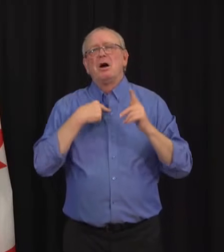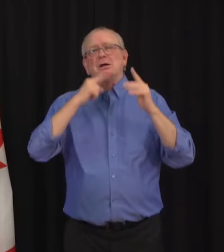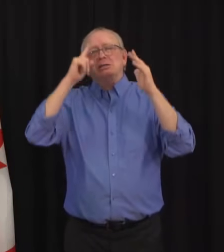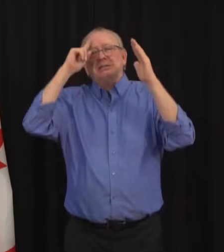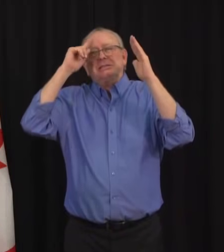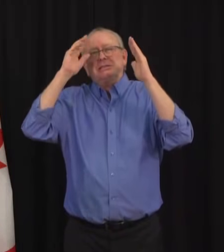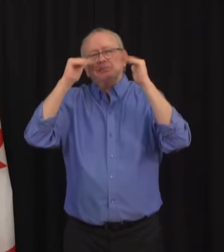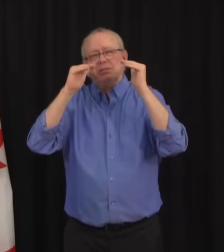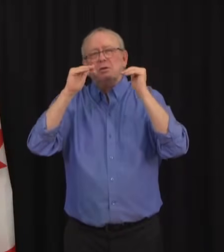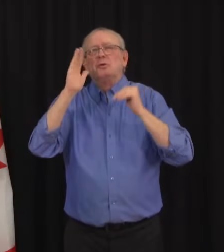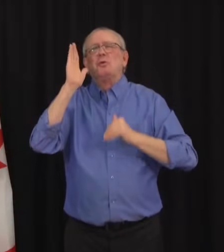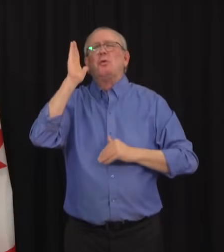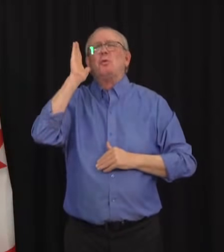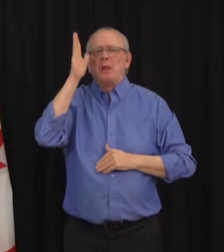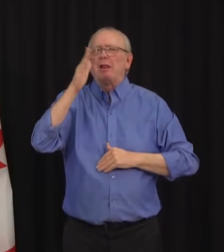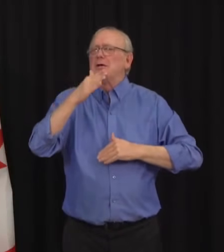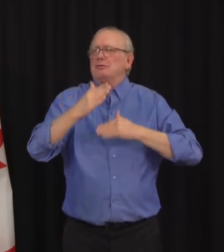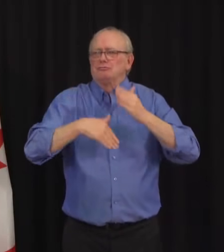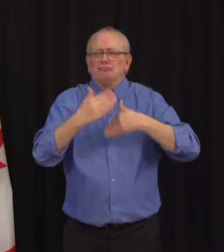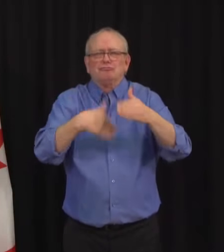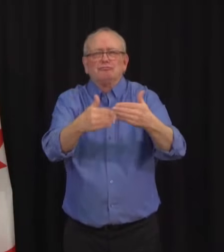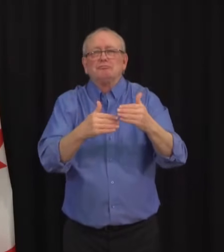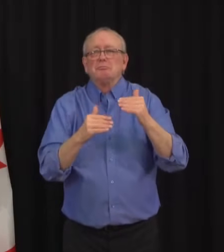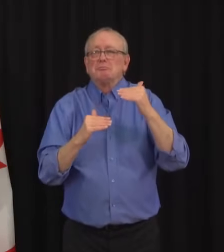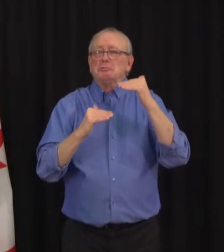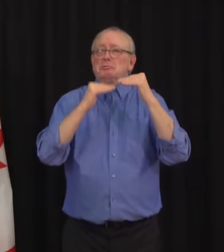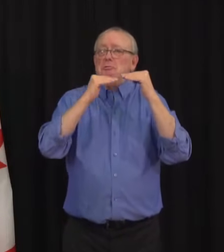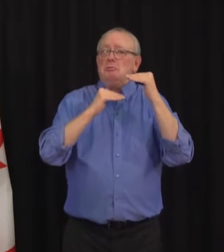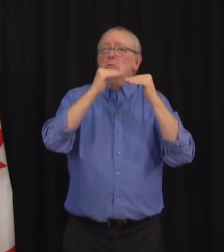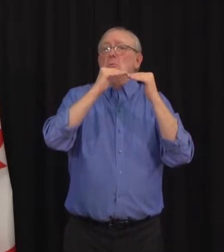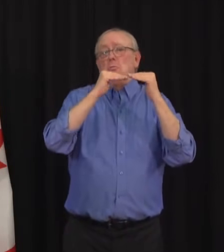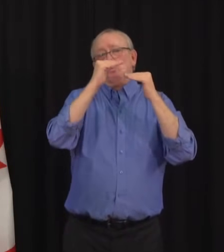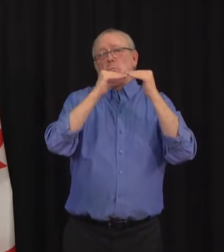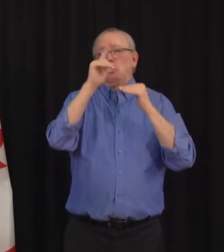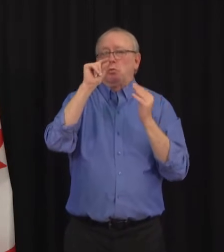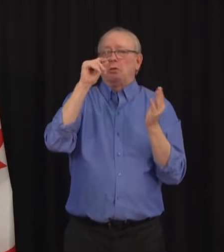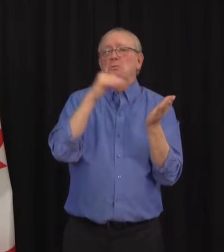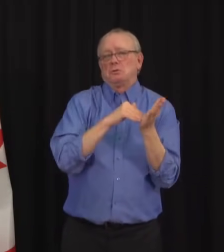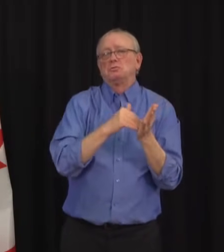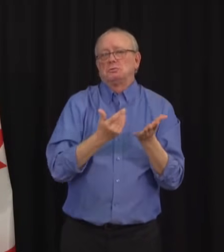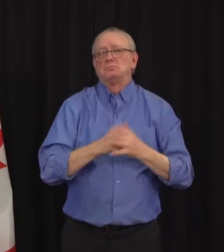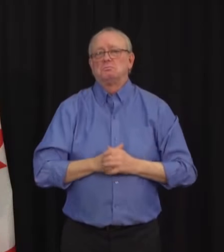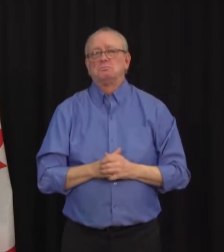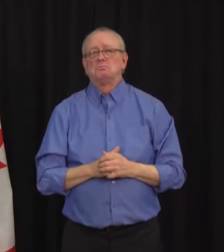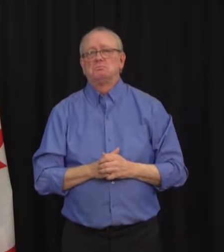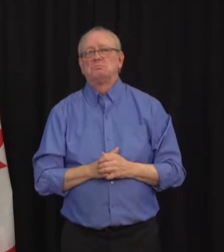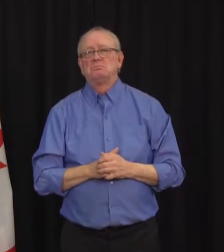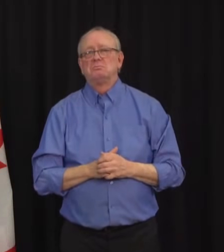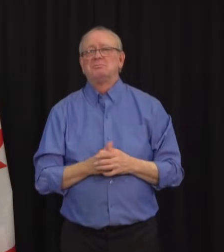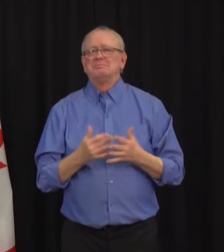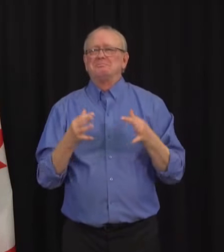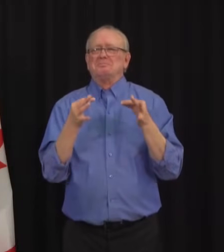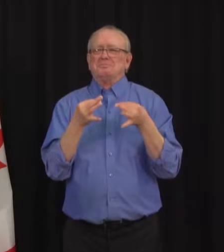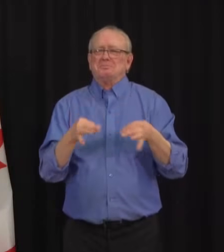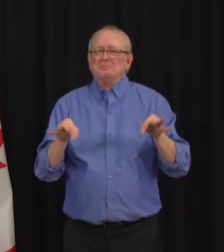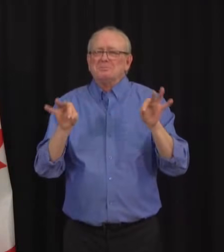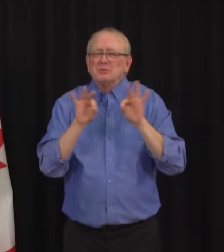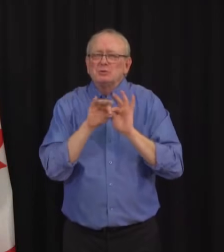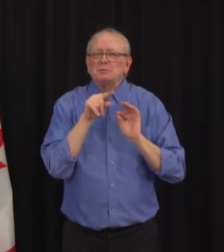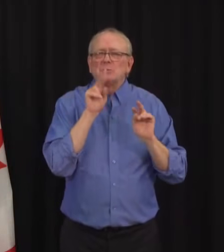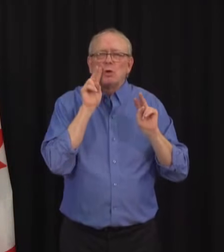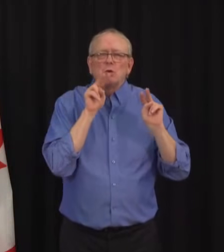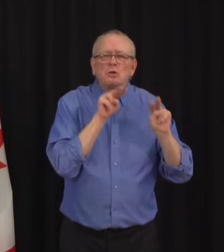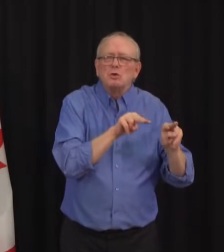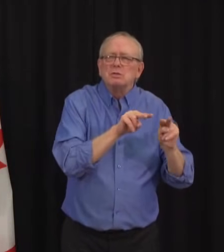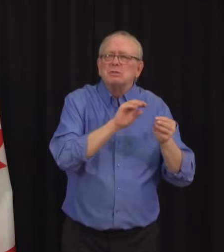to be able to process. And that key metric right now is making sure that we can